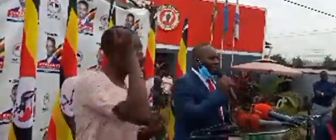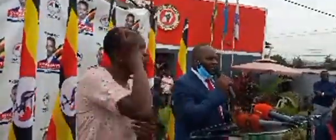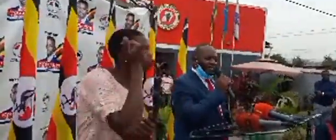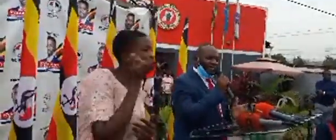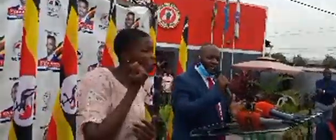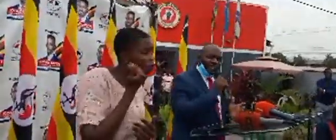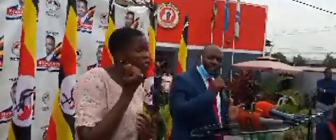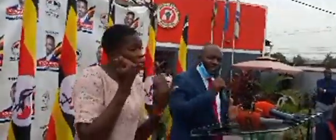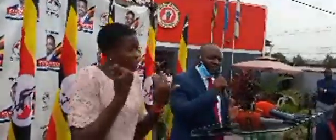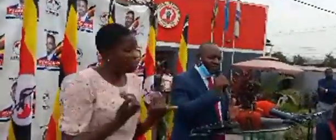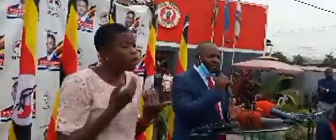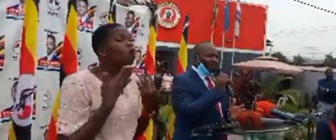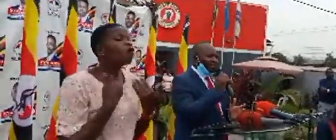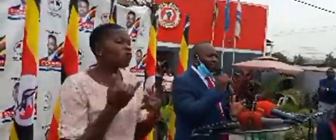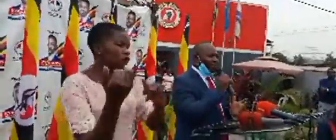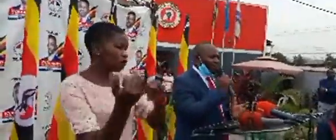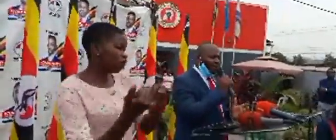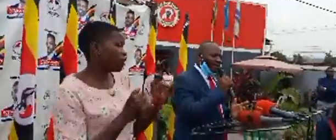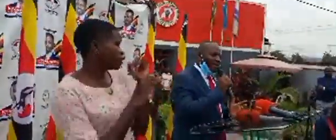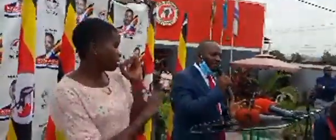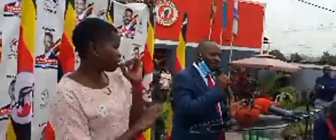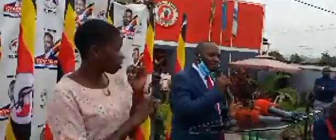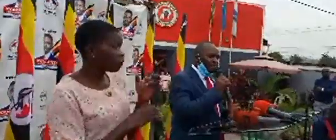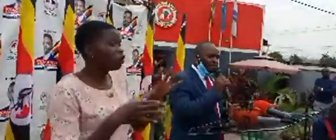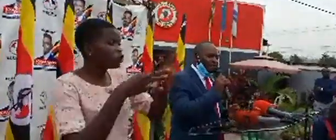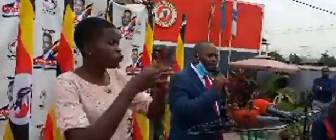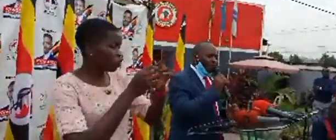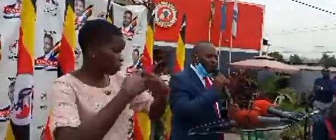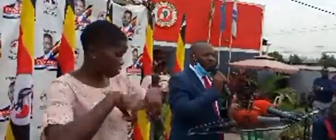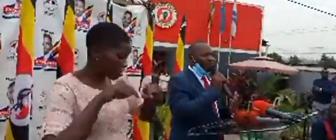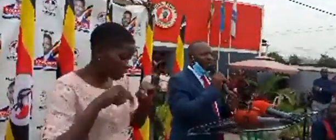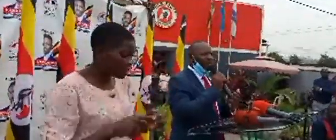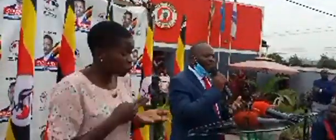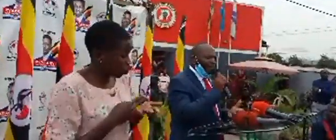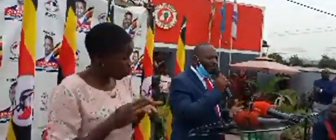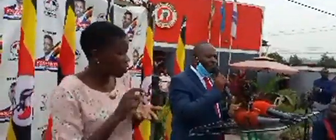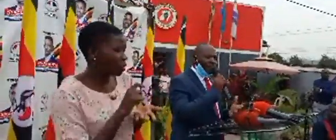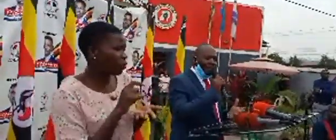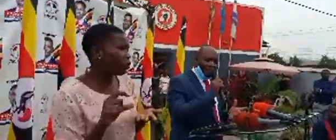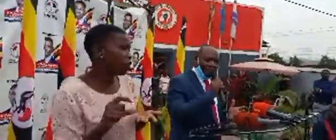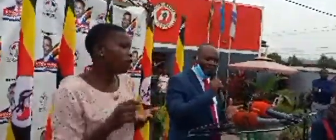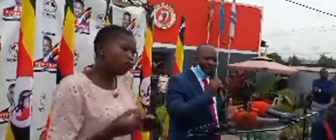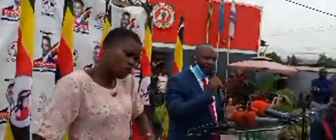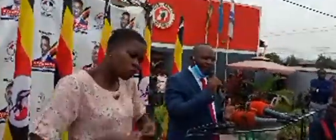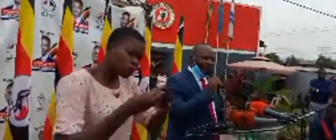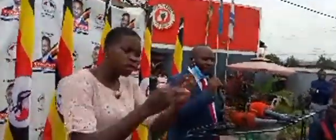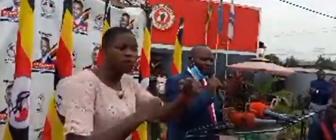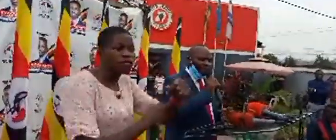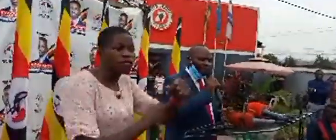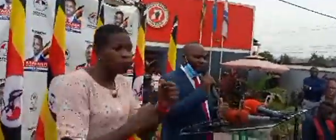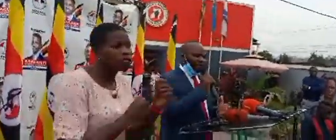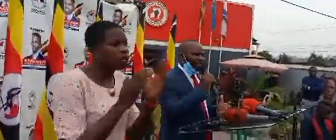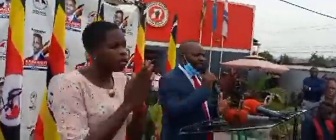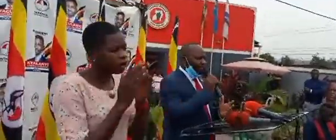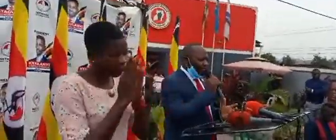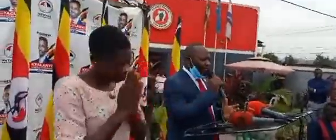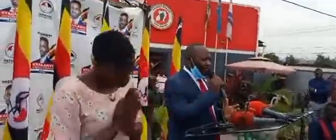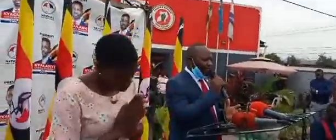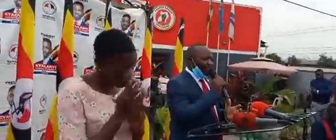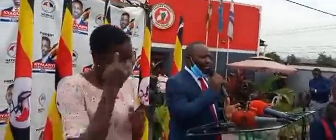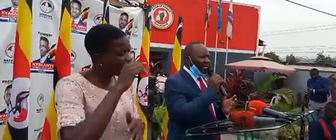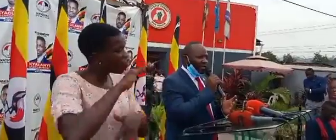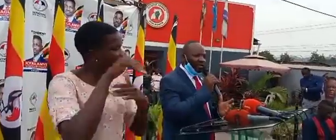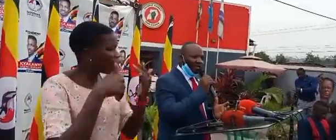So we invite the country to join us this whole week to offer support and prayer to colleagues